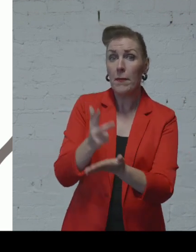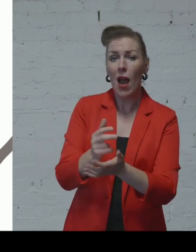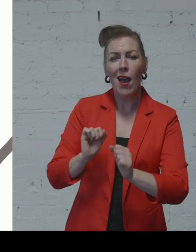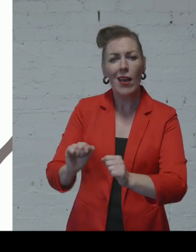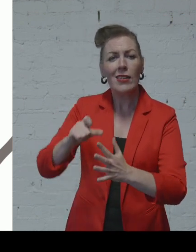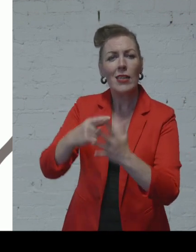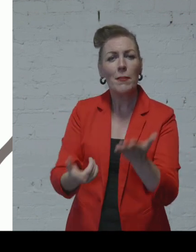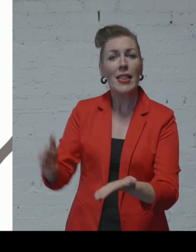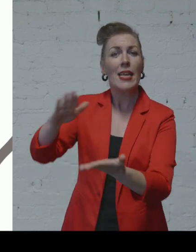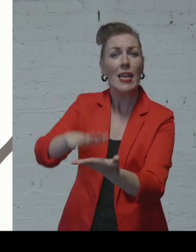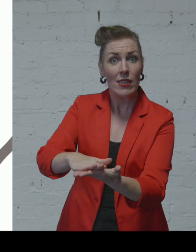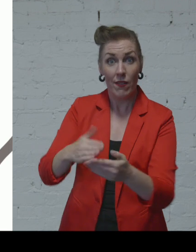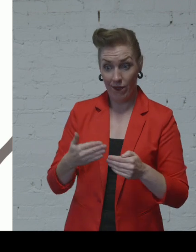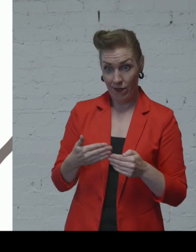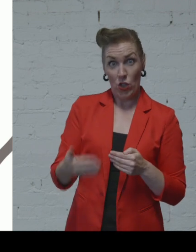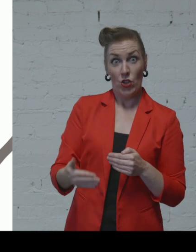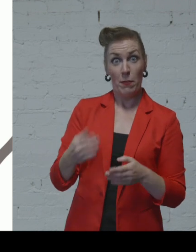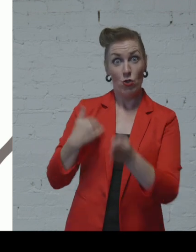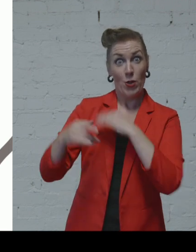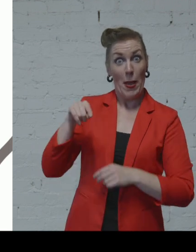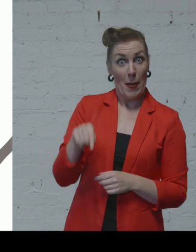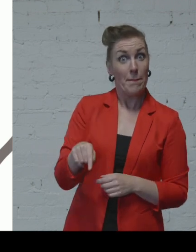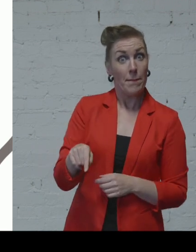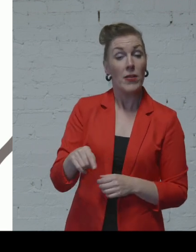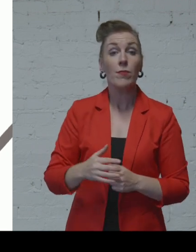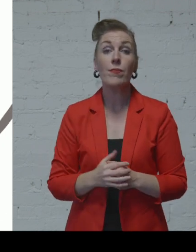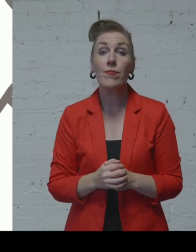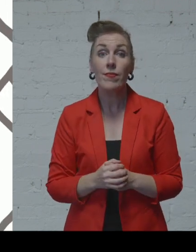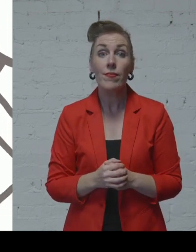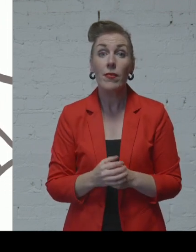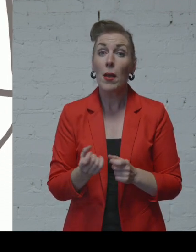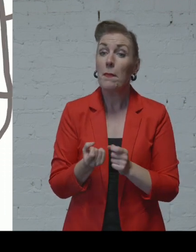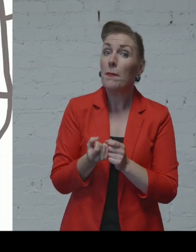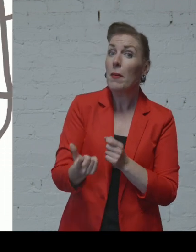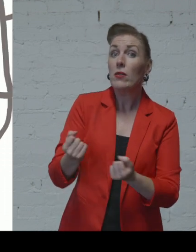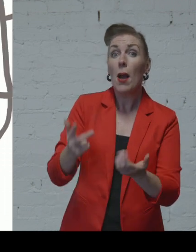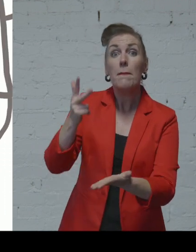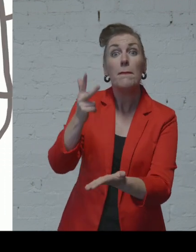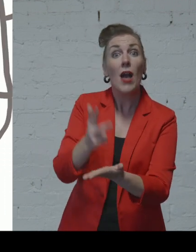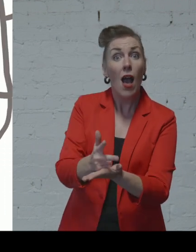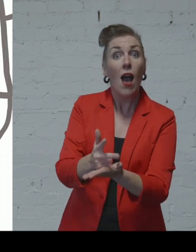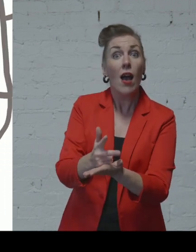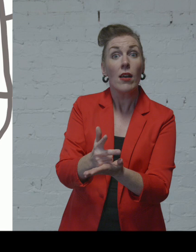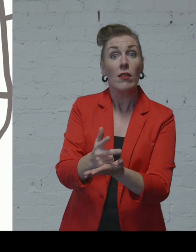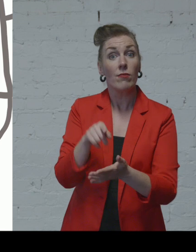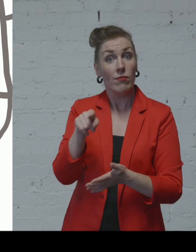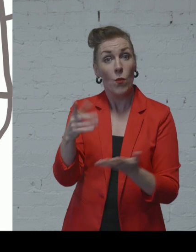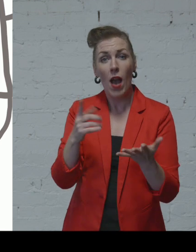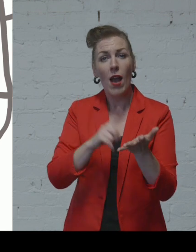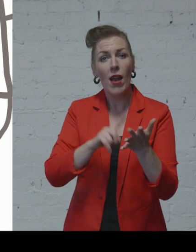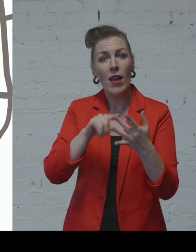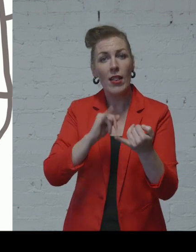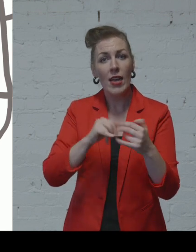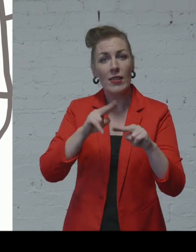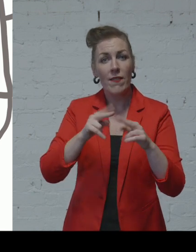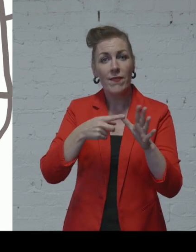at the front of the building. There is a designated disabled parking bay in the car park in front of the museum. The nearest public car park is